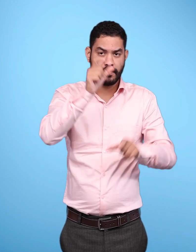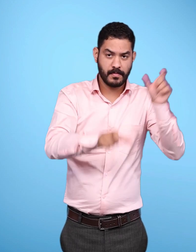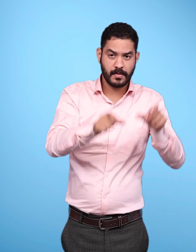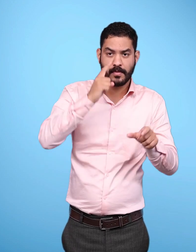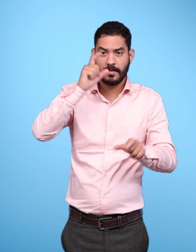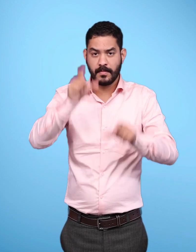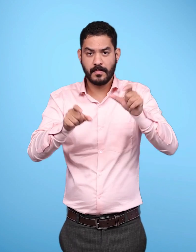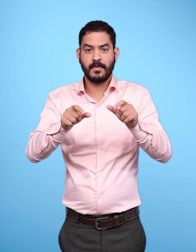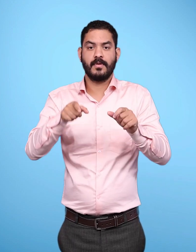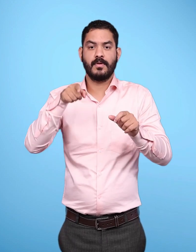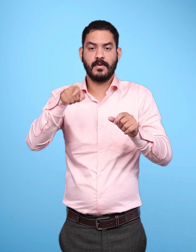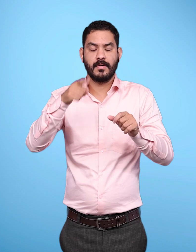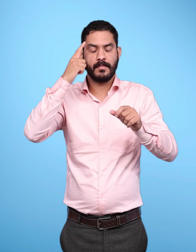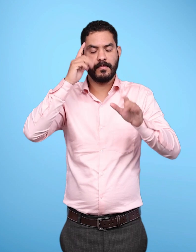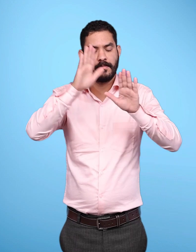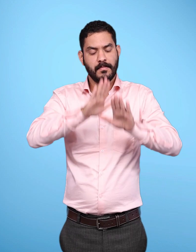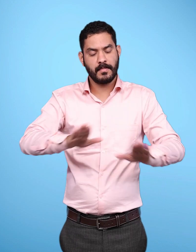women who are patient and constant,